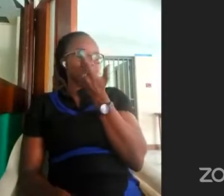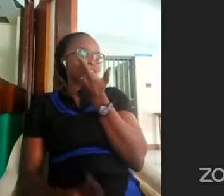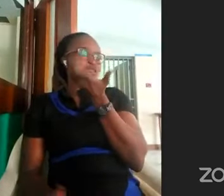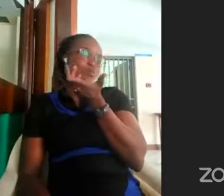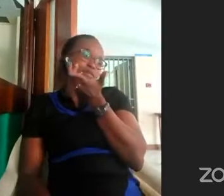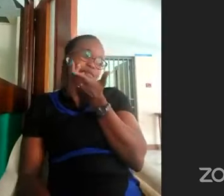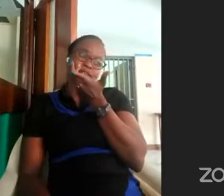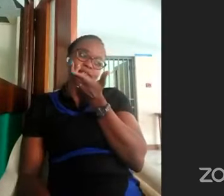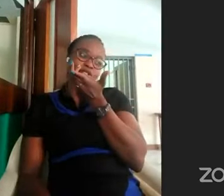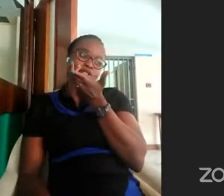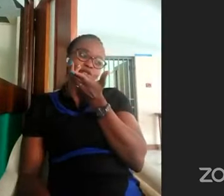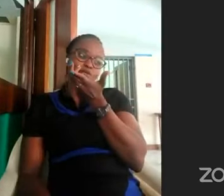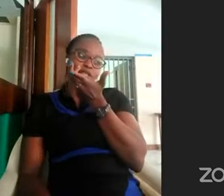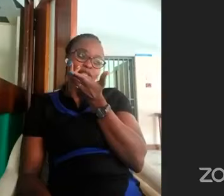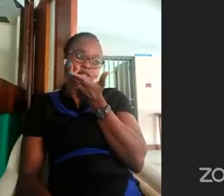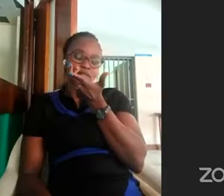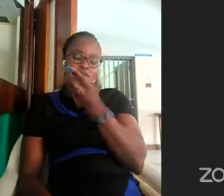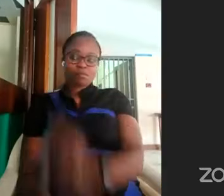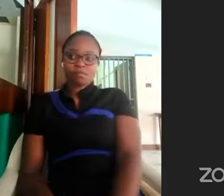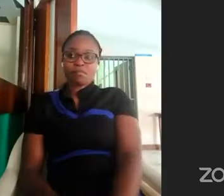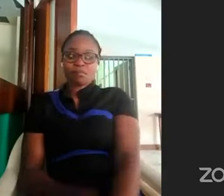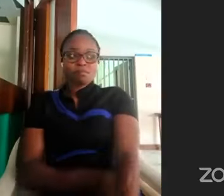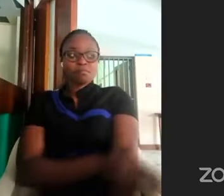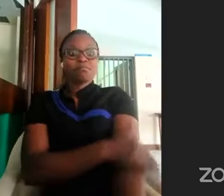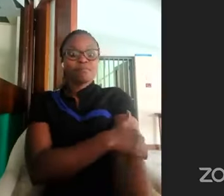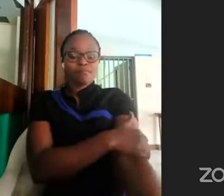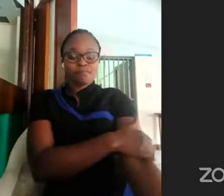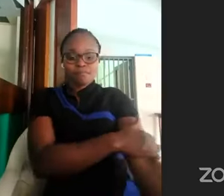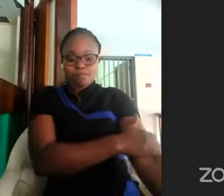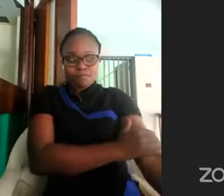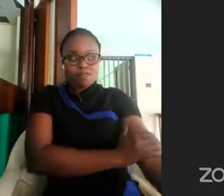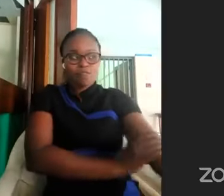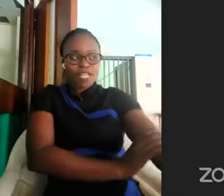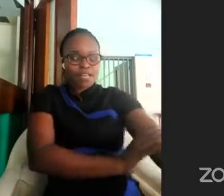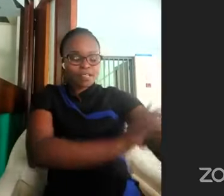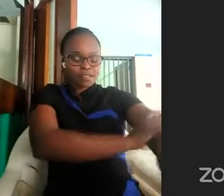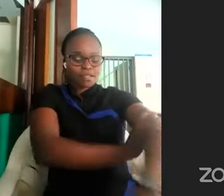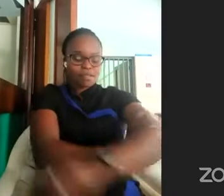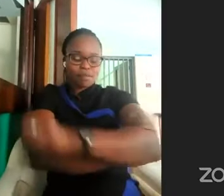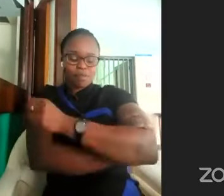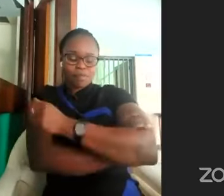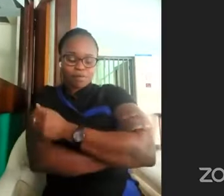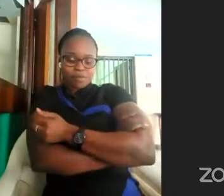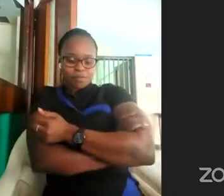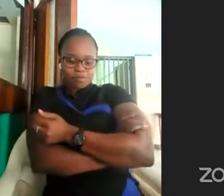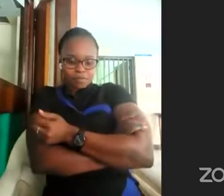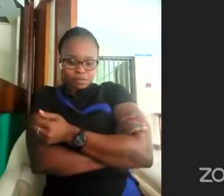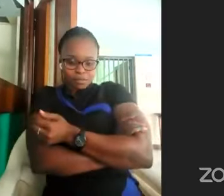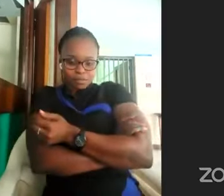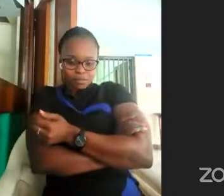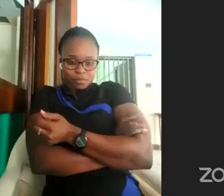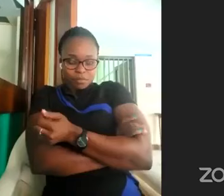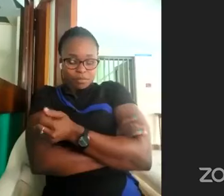duly ours. Thank you. Thank you so much, Madam Bella. Na tunashukuru sana.